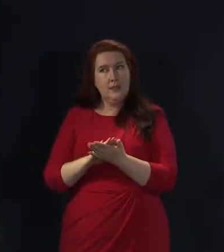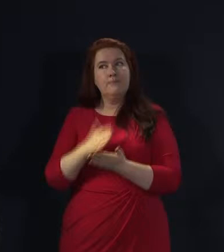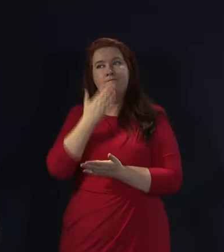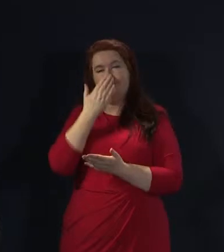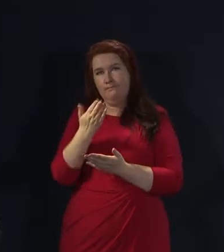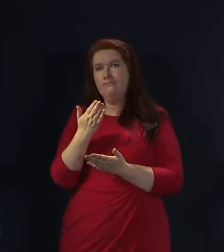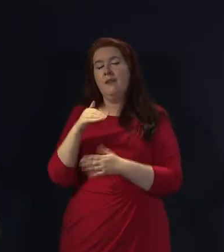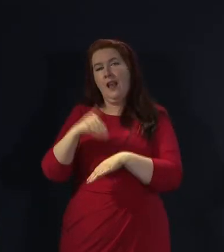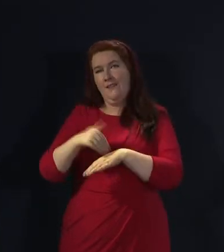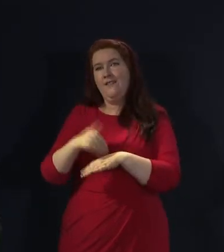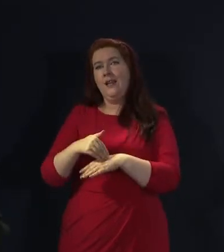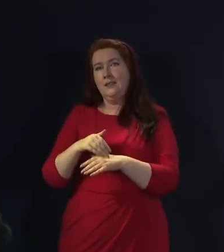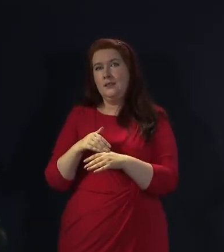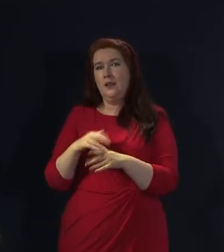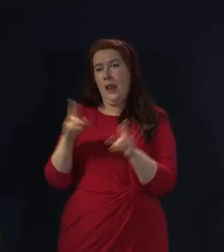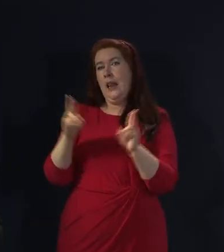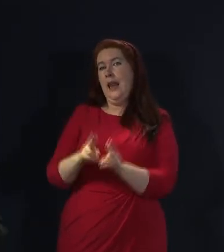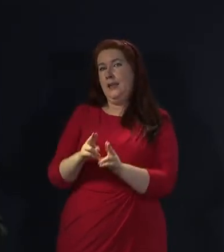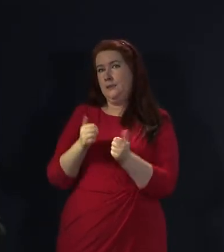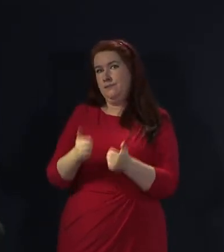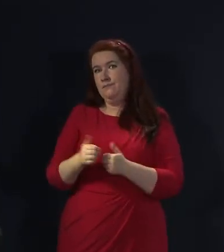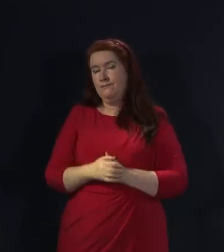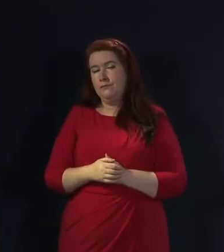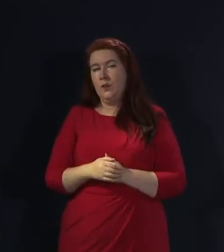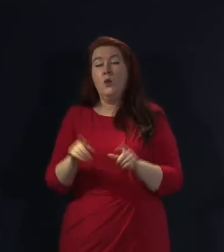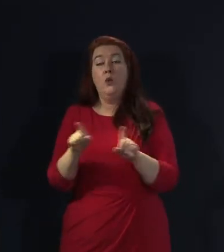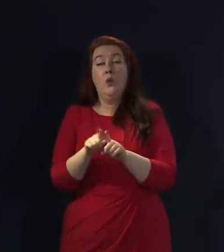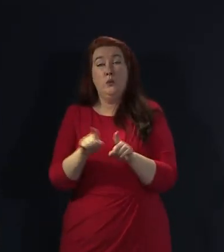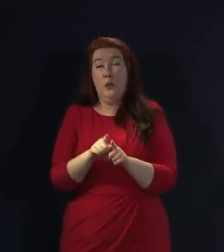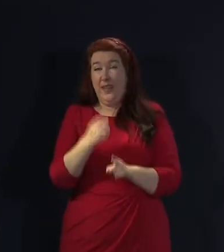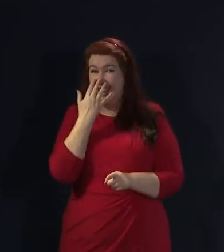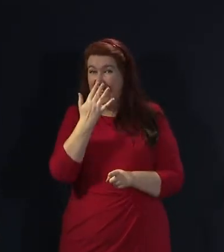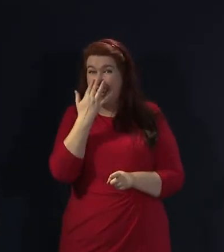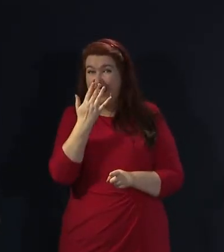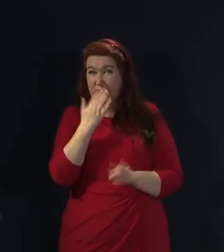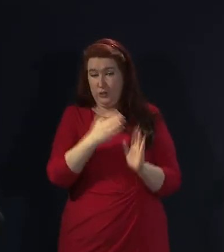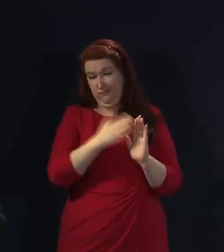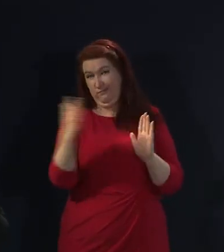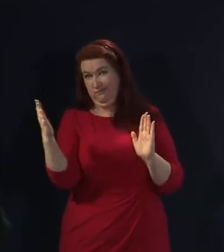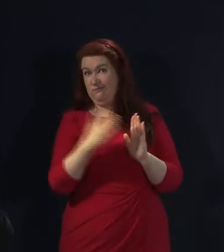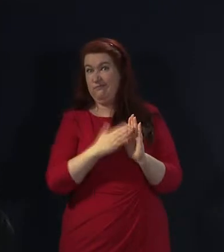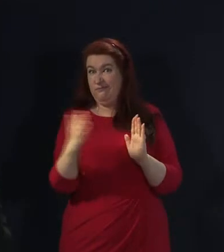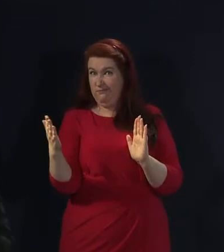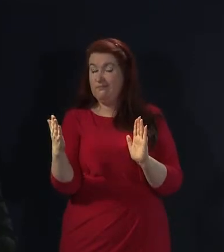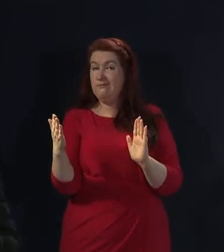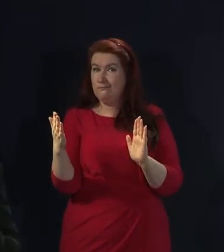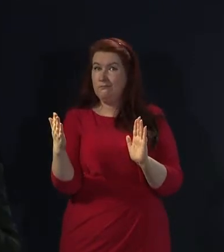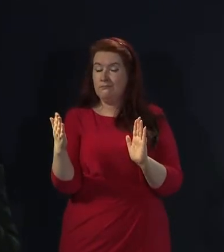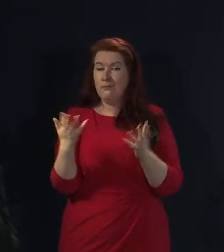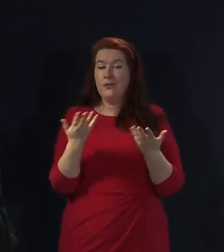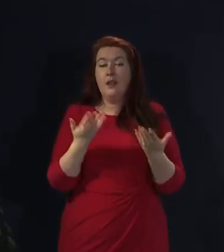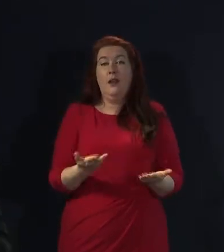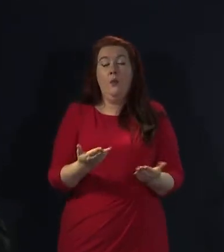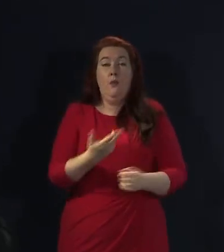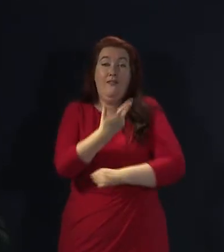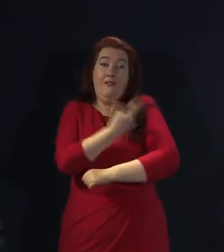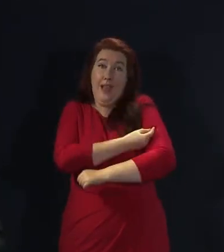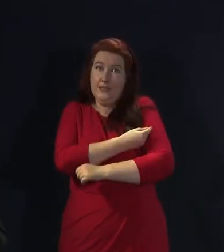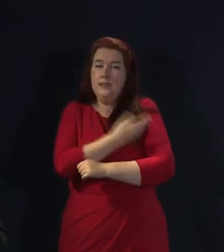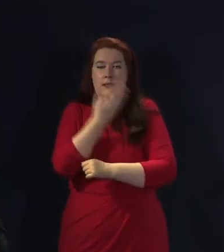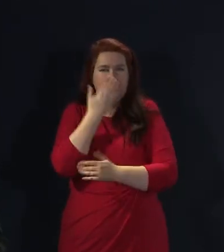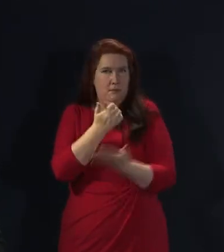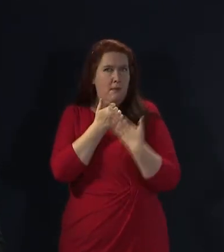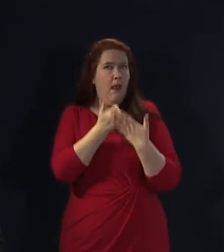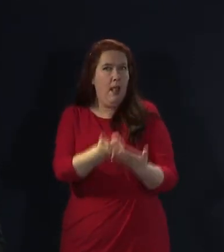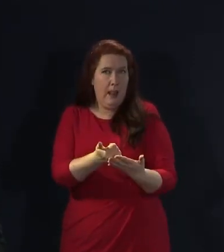on people. And with the type of age ranges that we're seeing just now, with the vaccine effect being maintained,